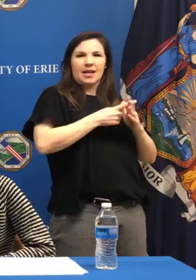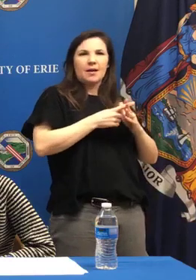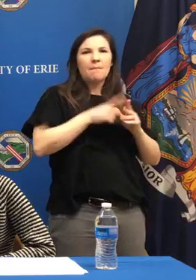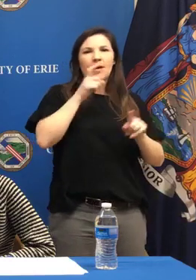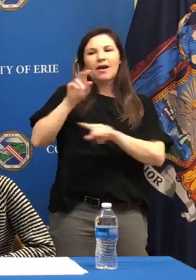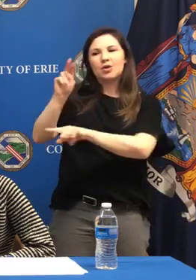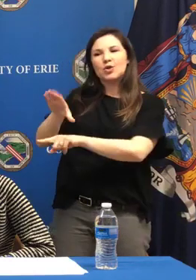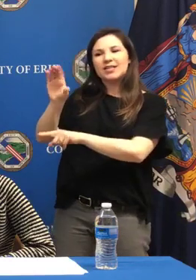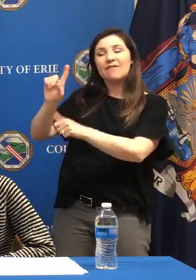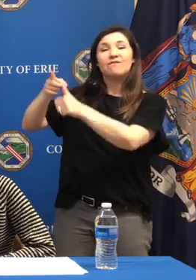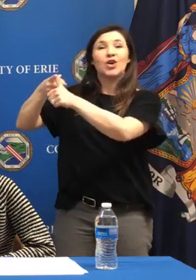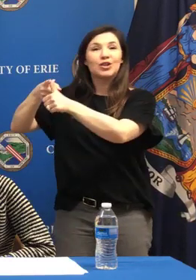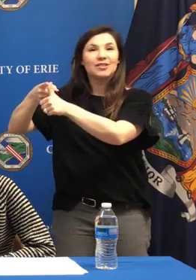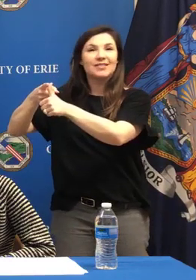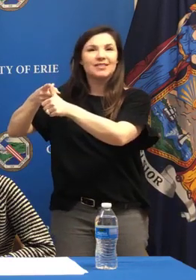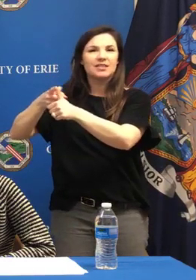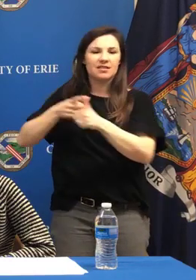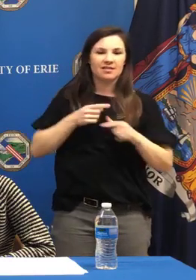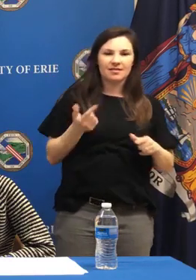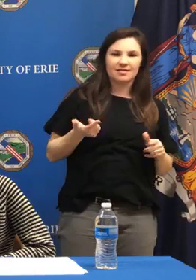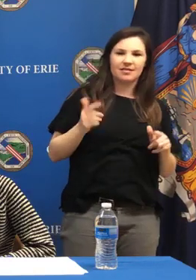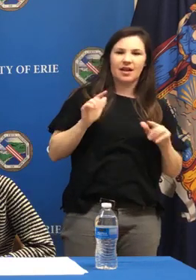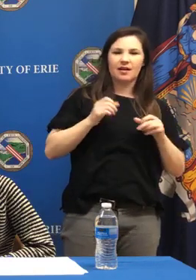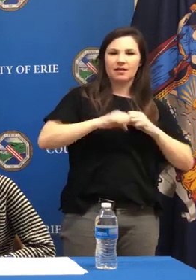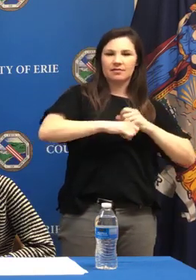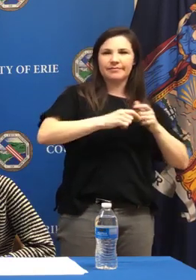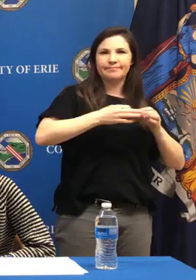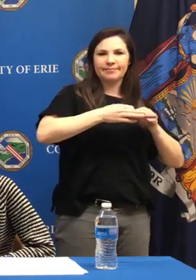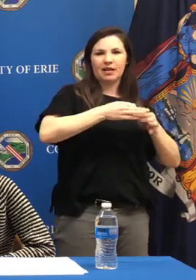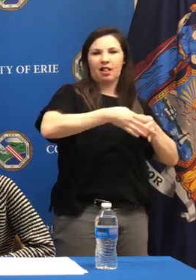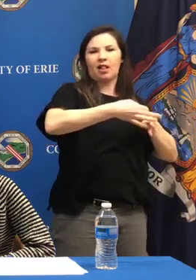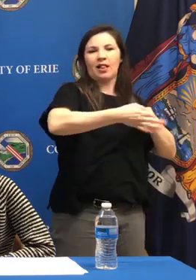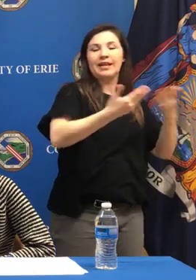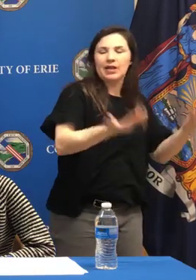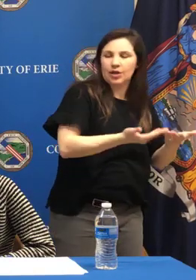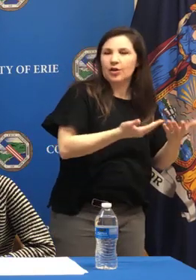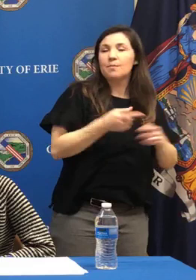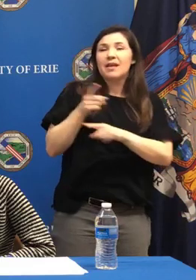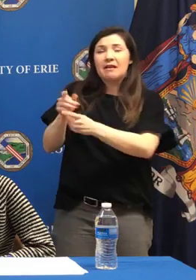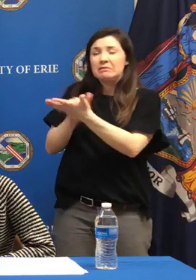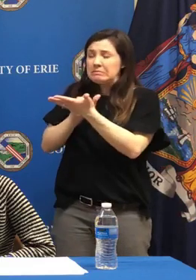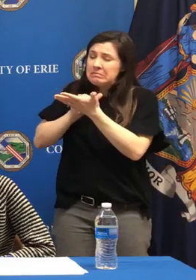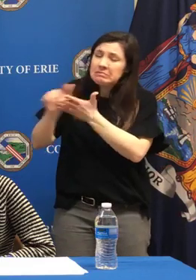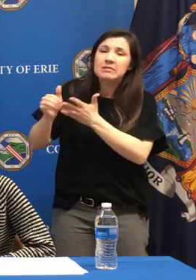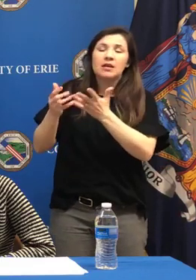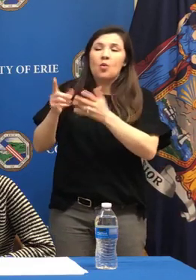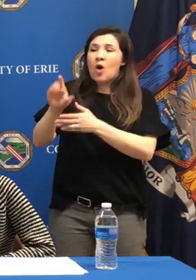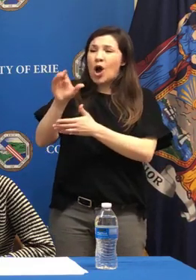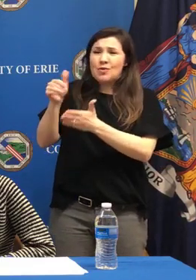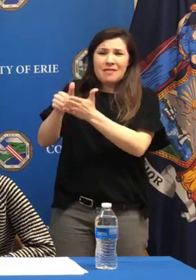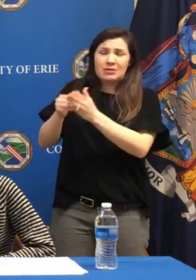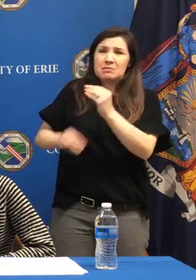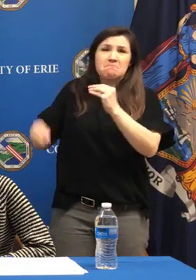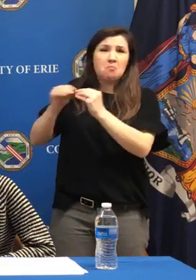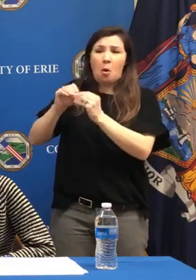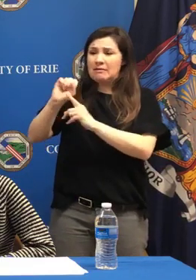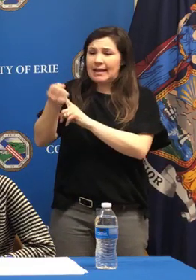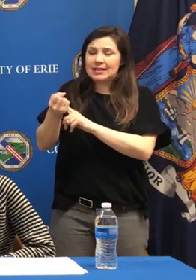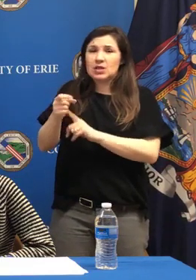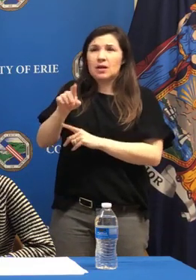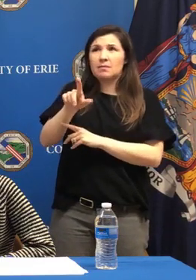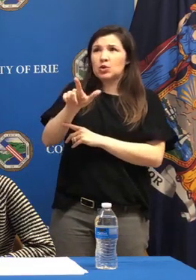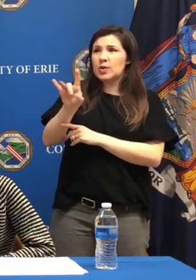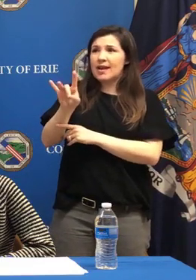that was going to our friends downstate who have hundreds to thousands of more cases. I think there were over 2,800 new